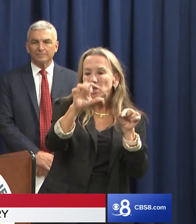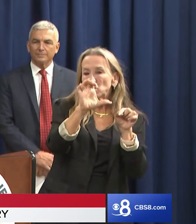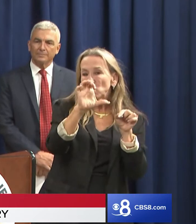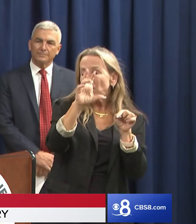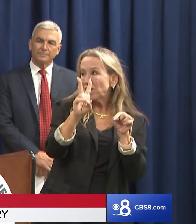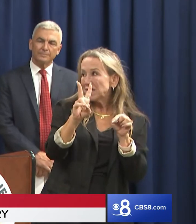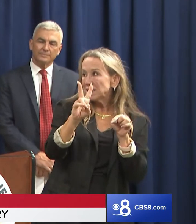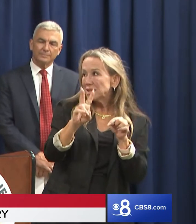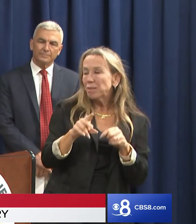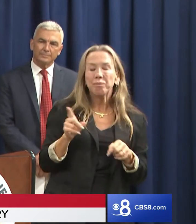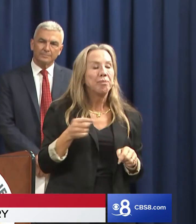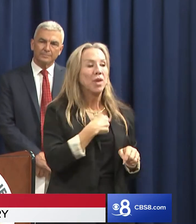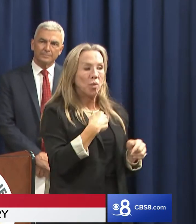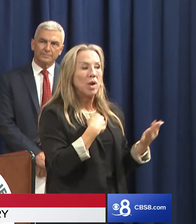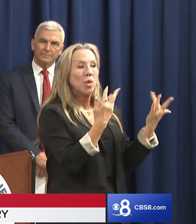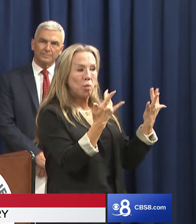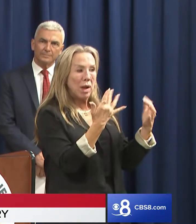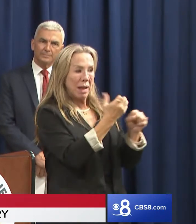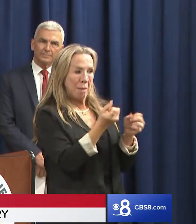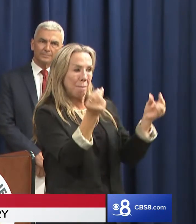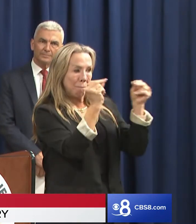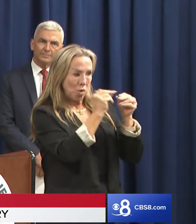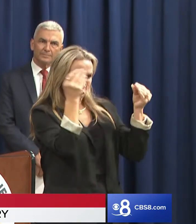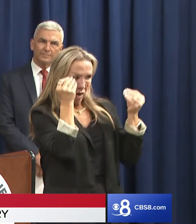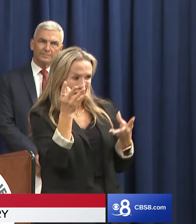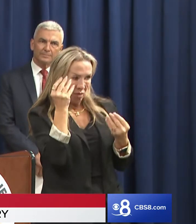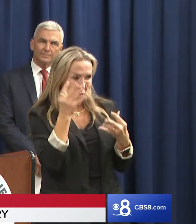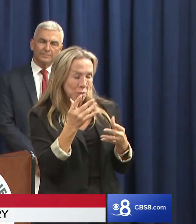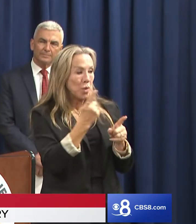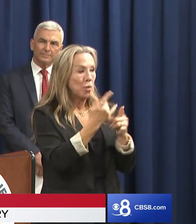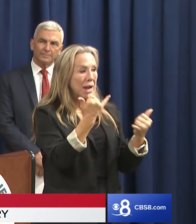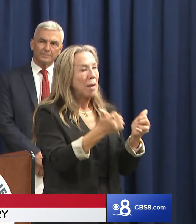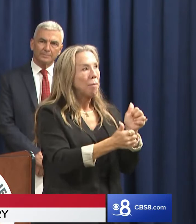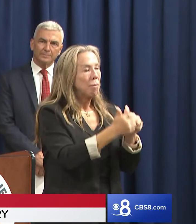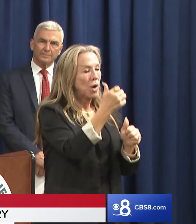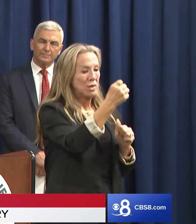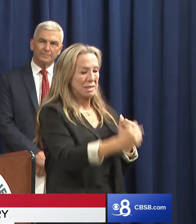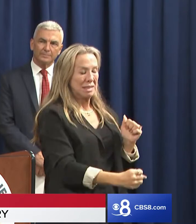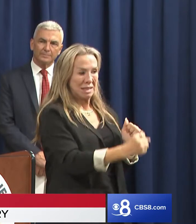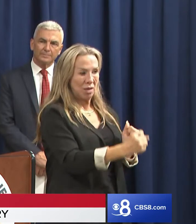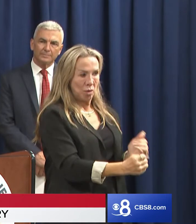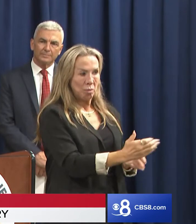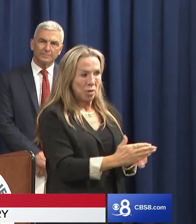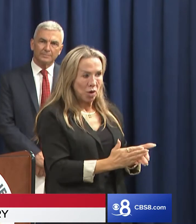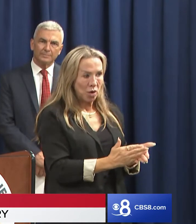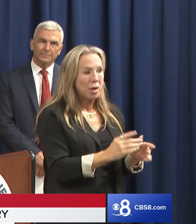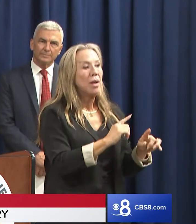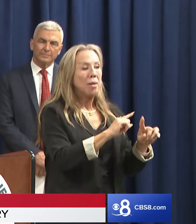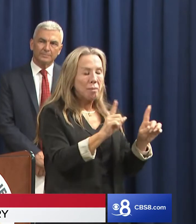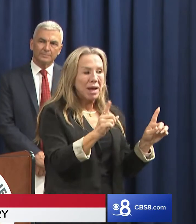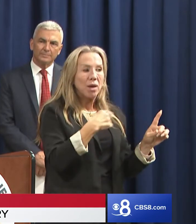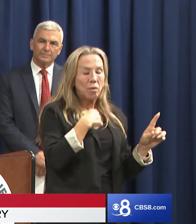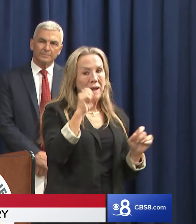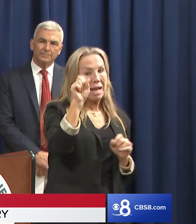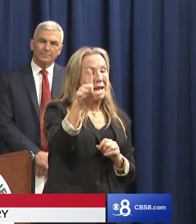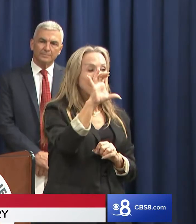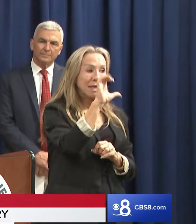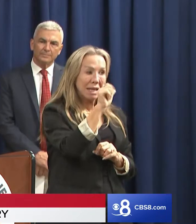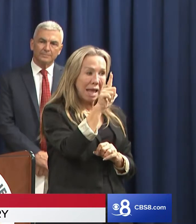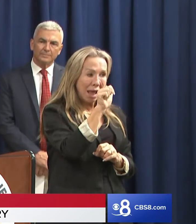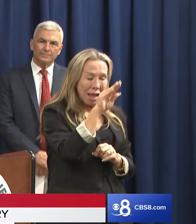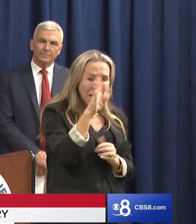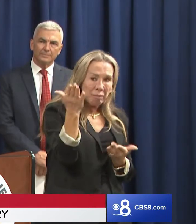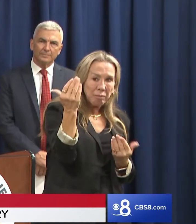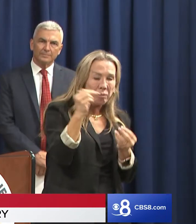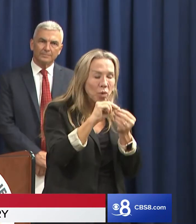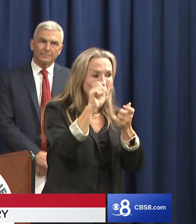You know, that we are waiting to get additional details. It's a lot of the southern portion as of now, but I think we have asked CalAIM to be very specific.